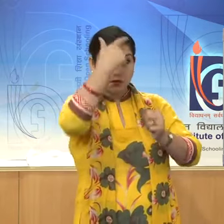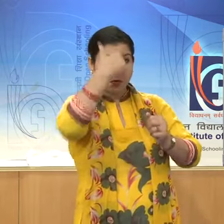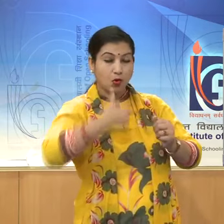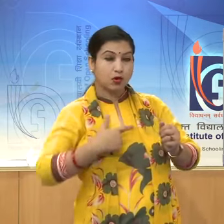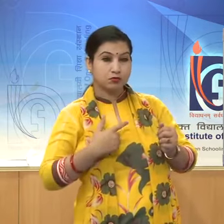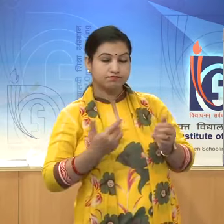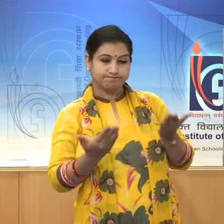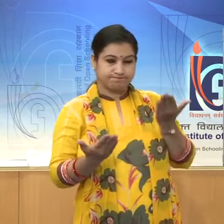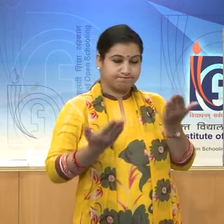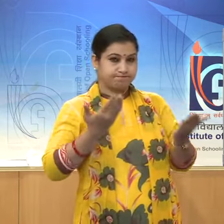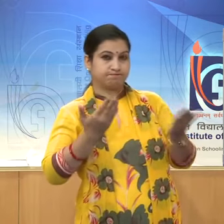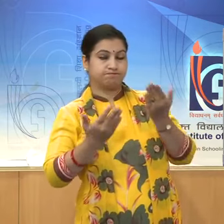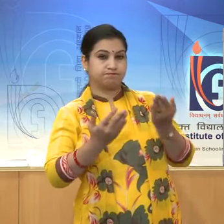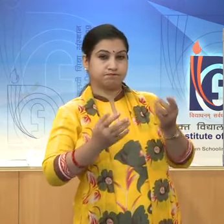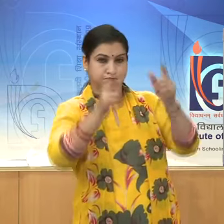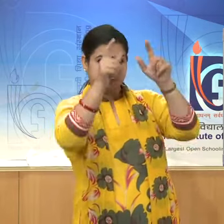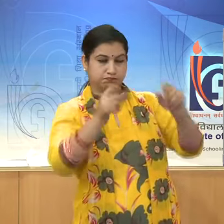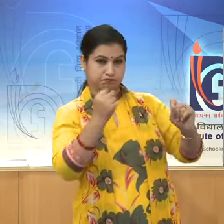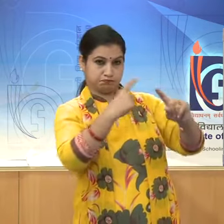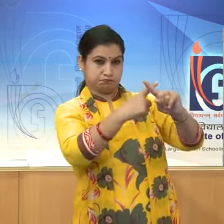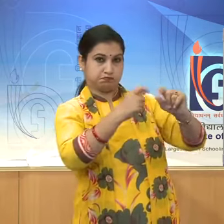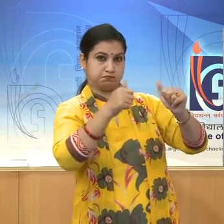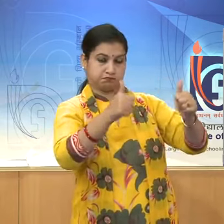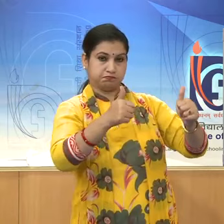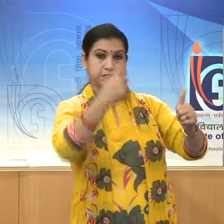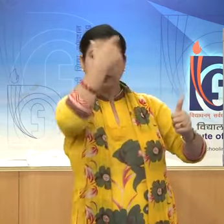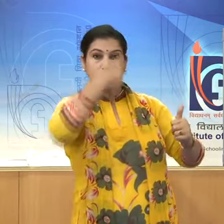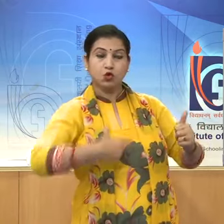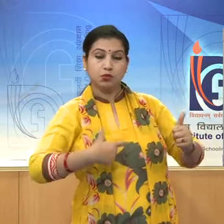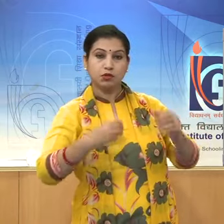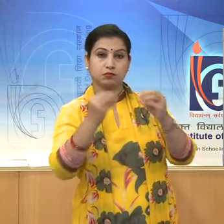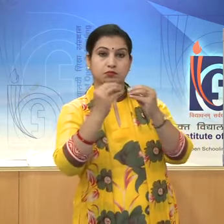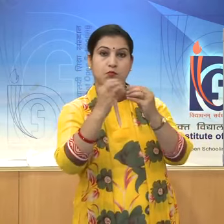anatomically corrected human body.